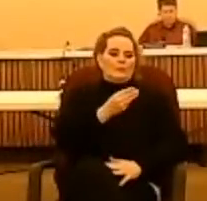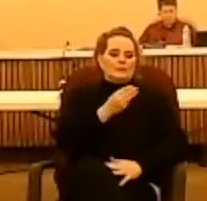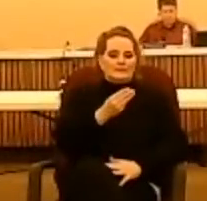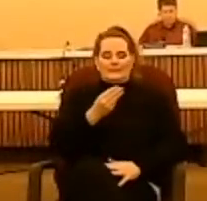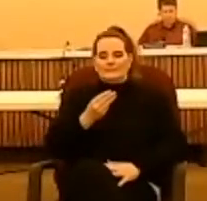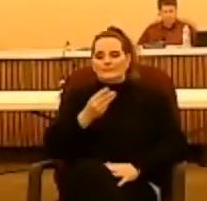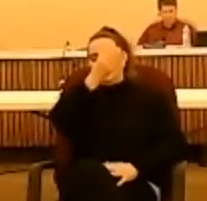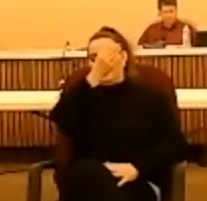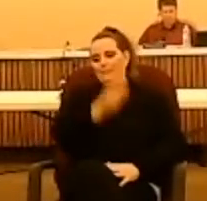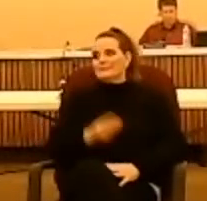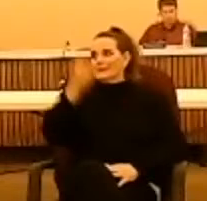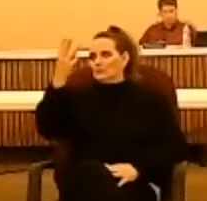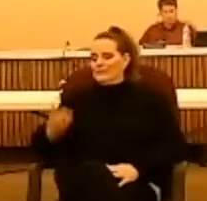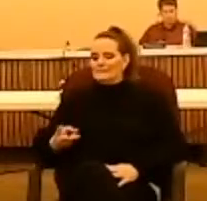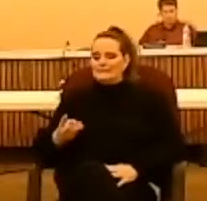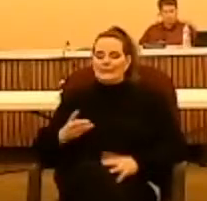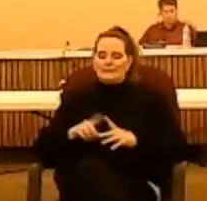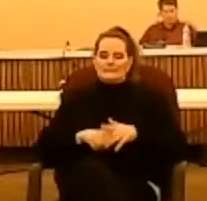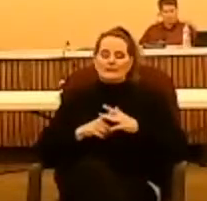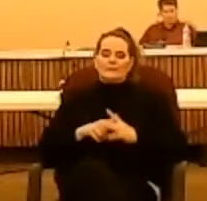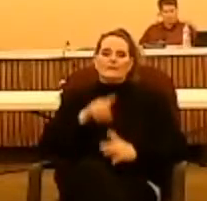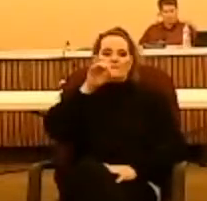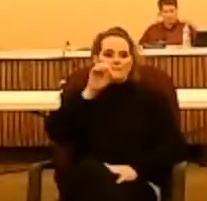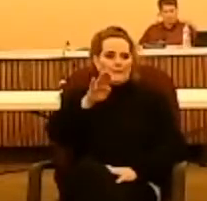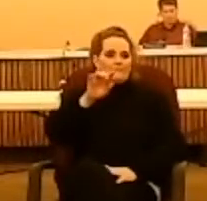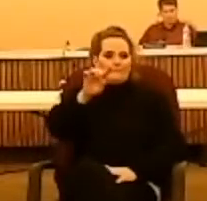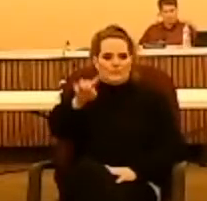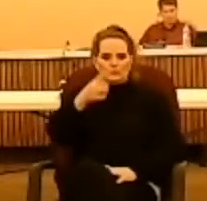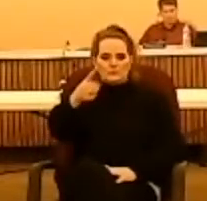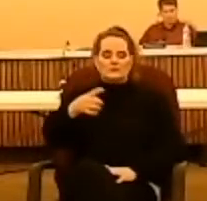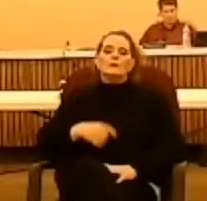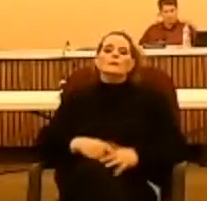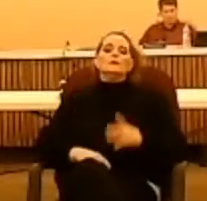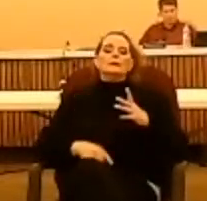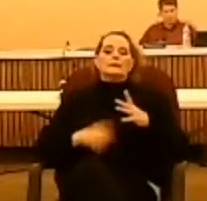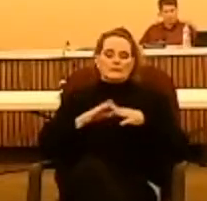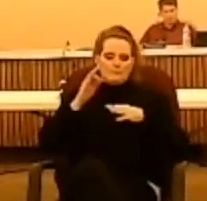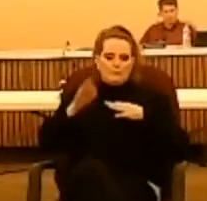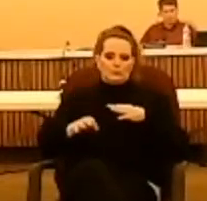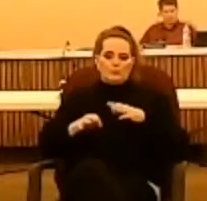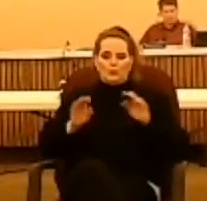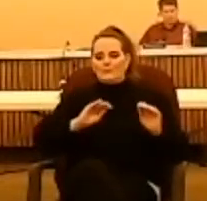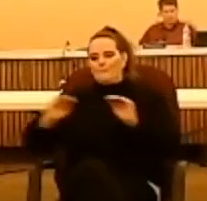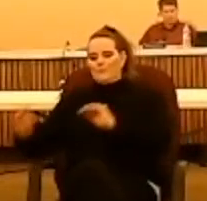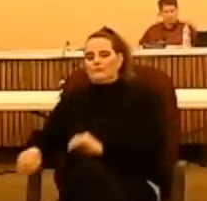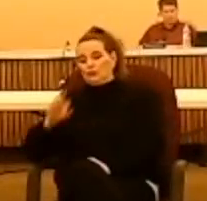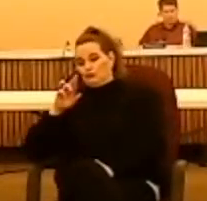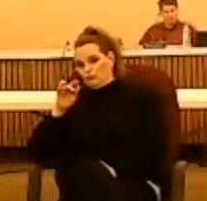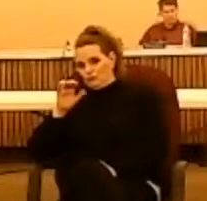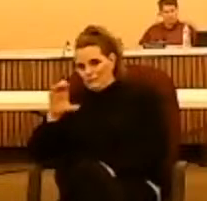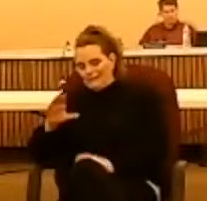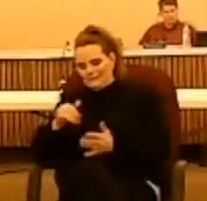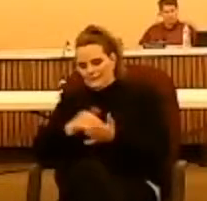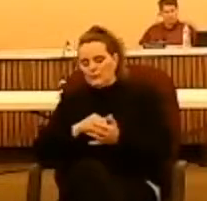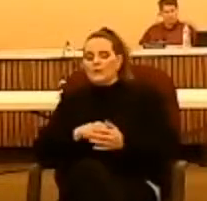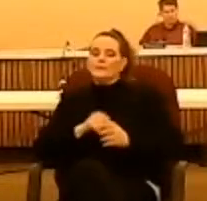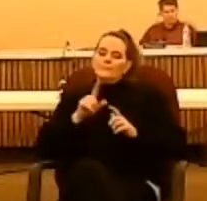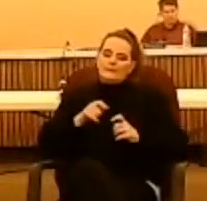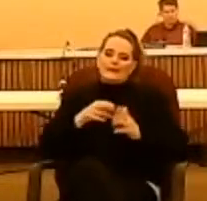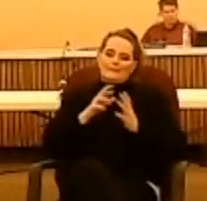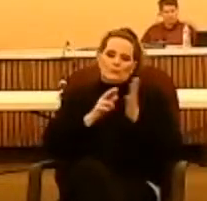beginning February 1st. It's going to be temporarily moved to the rec center, but you got to pre-register. You can